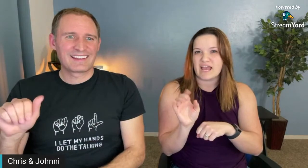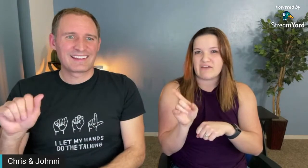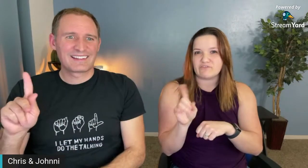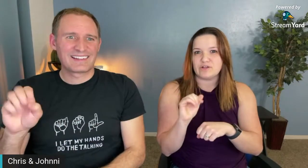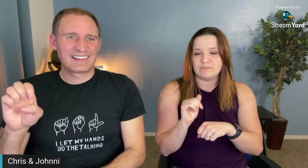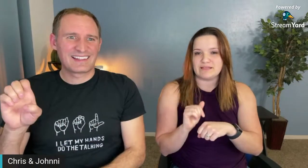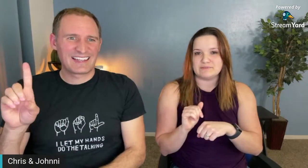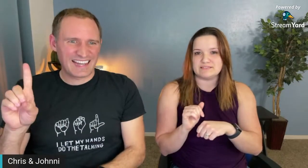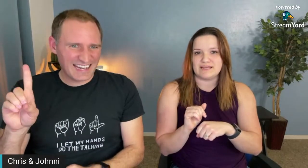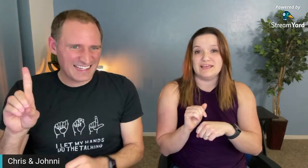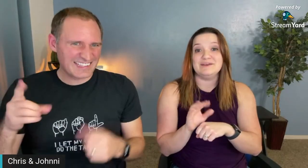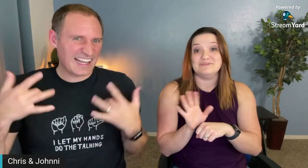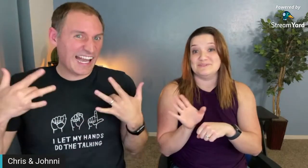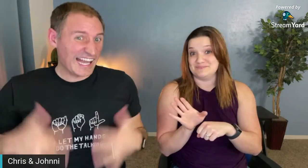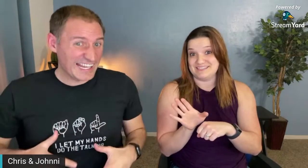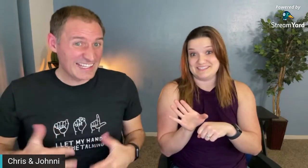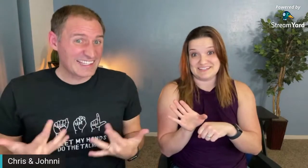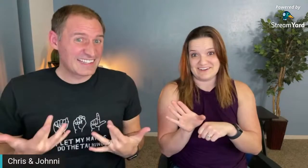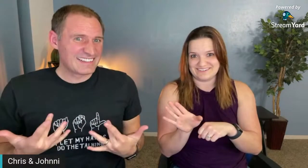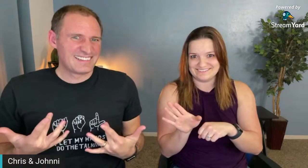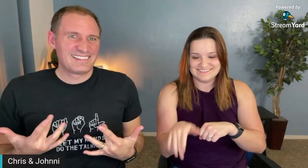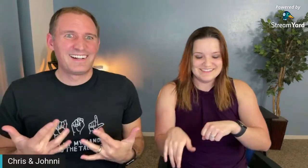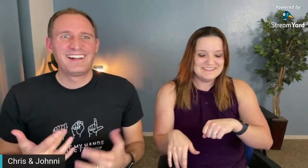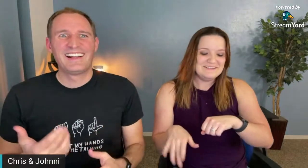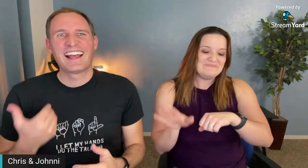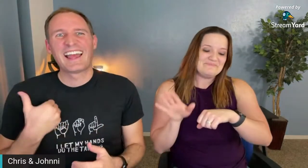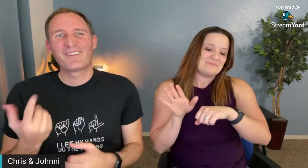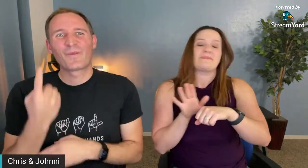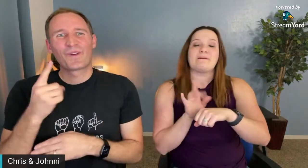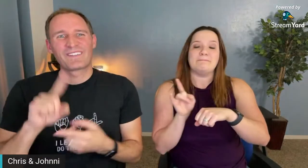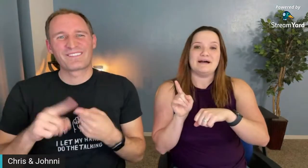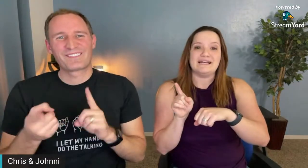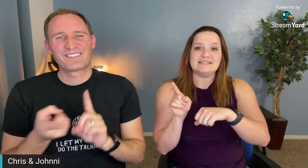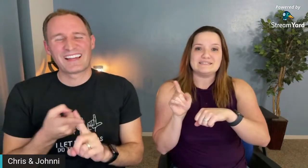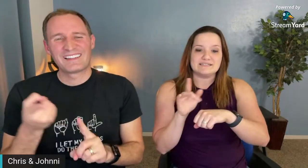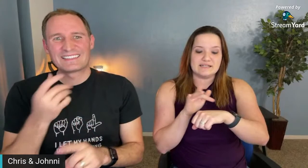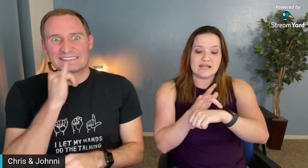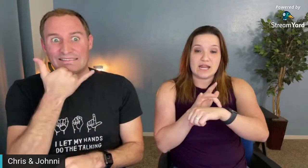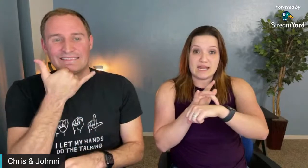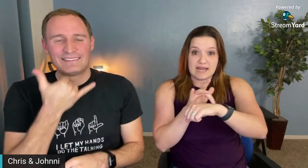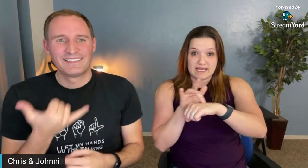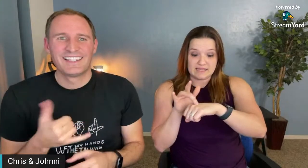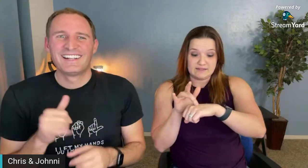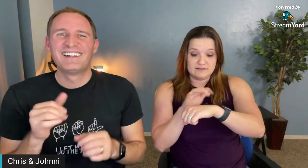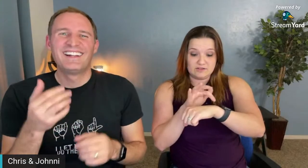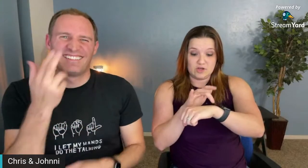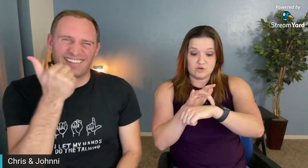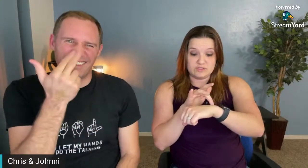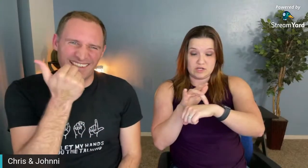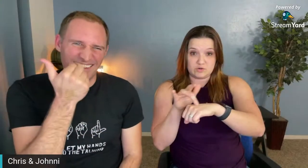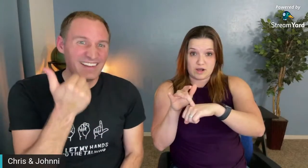I have a friend who made that mistake. It was hysterical. But naked goes